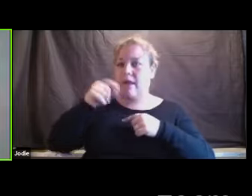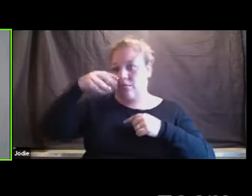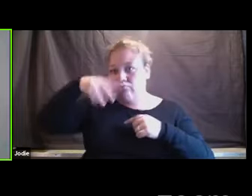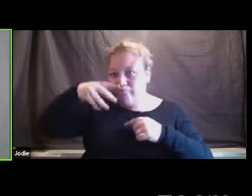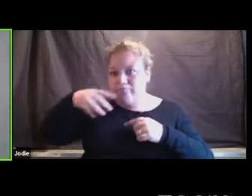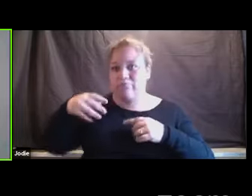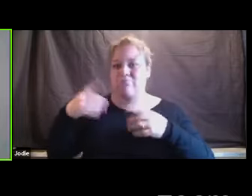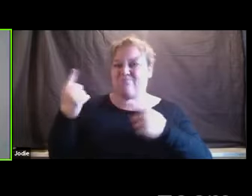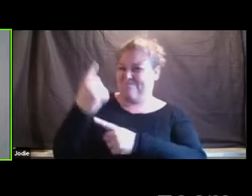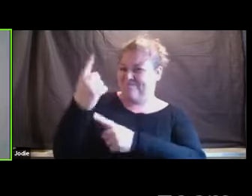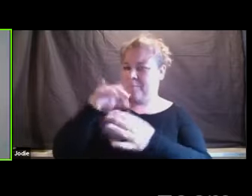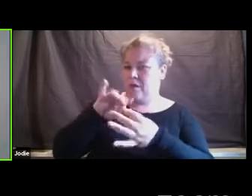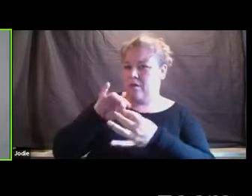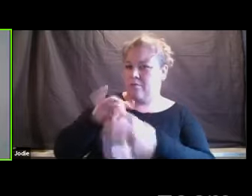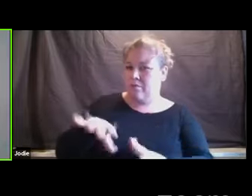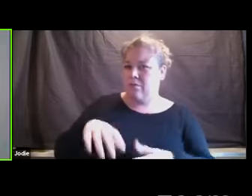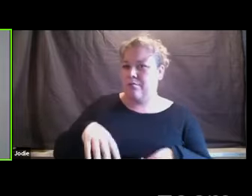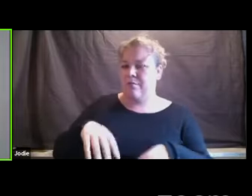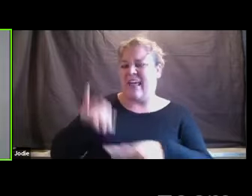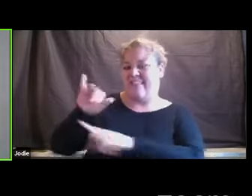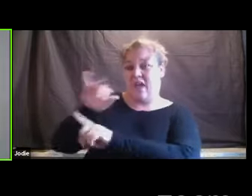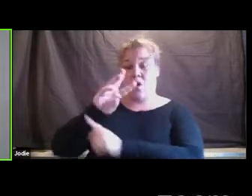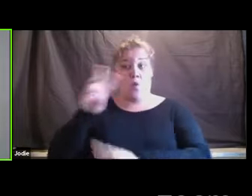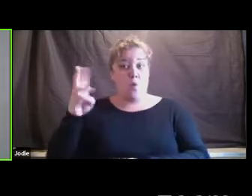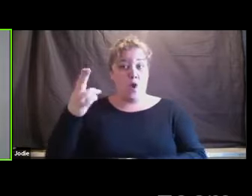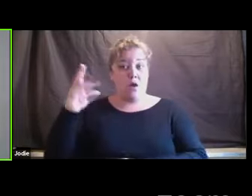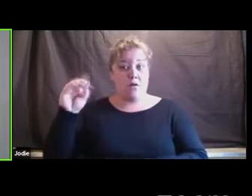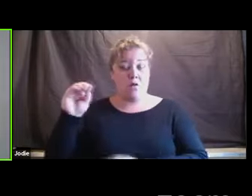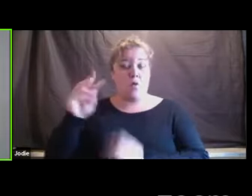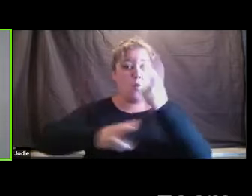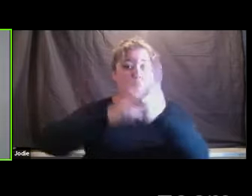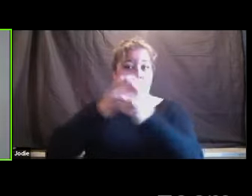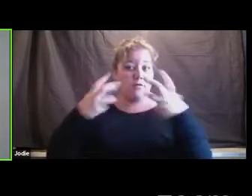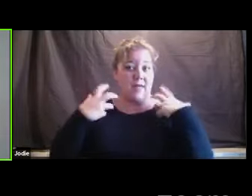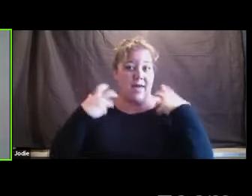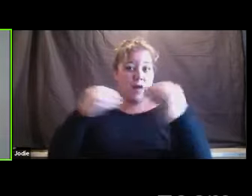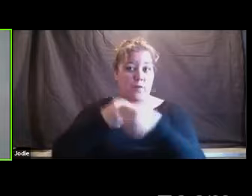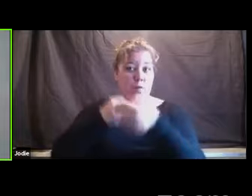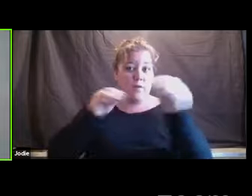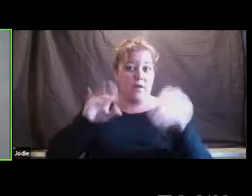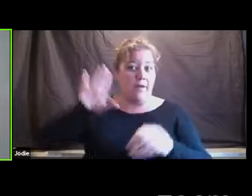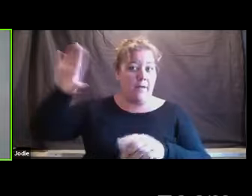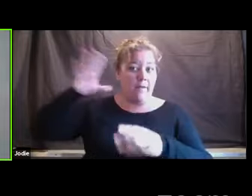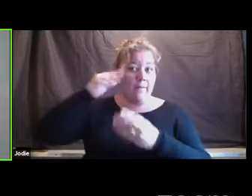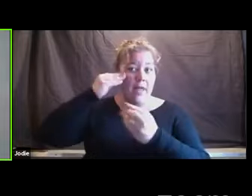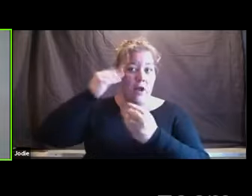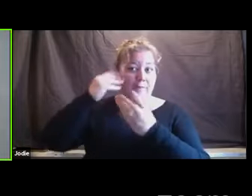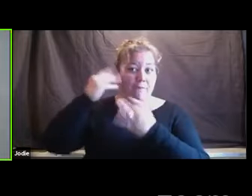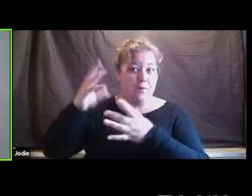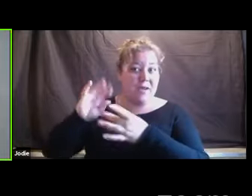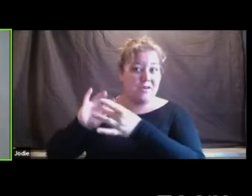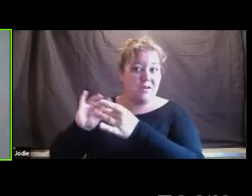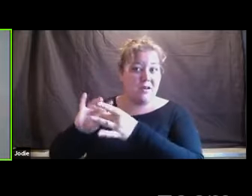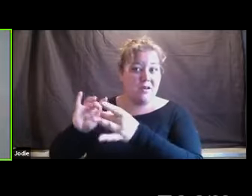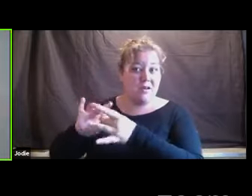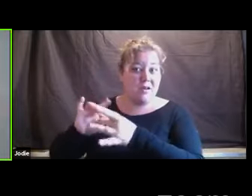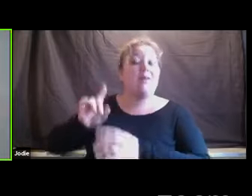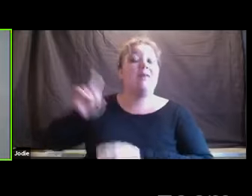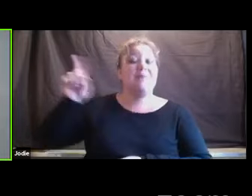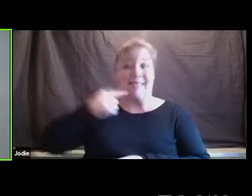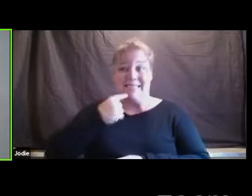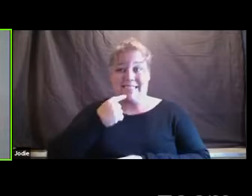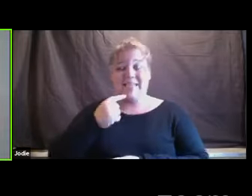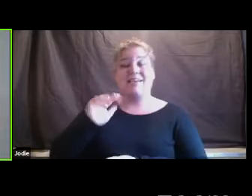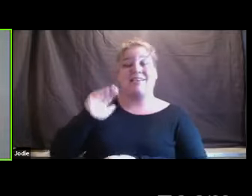the question about the World Health Organization information, what I hear from that message is it appears very